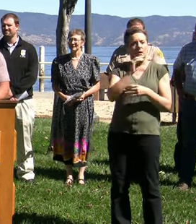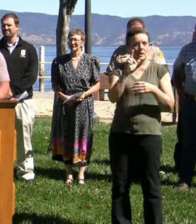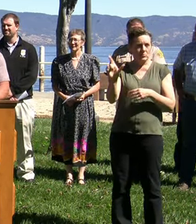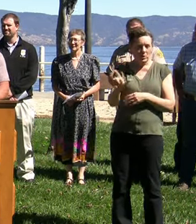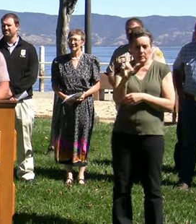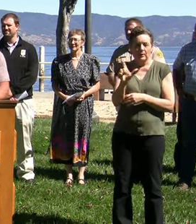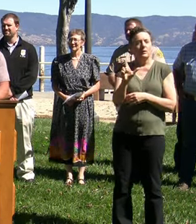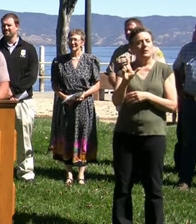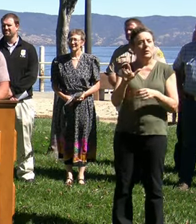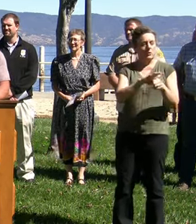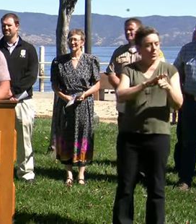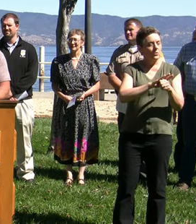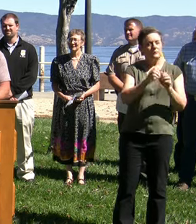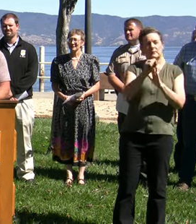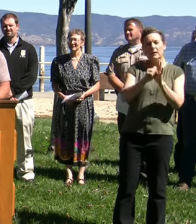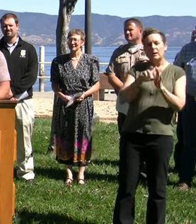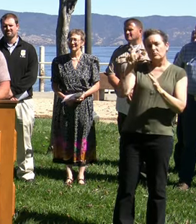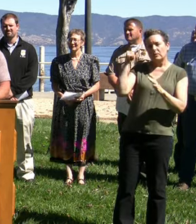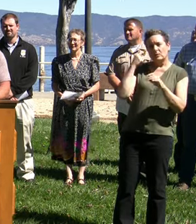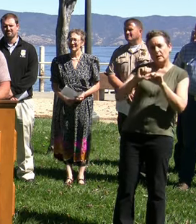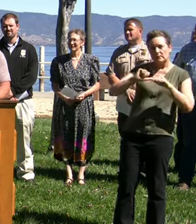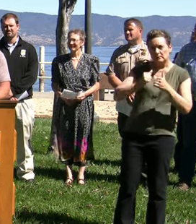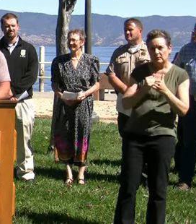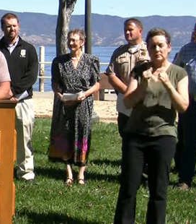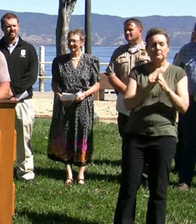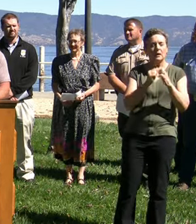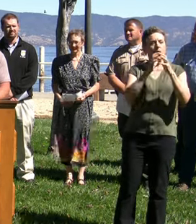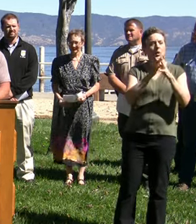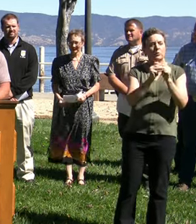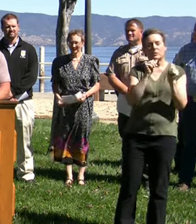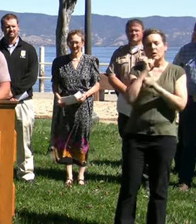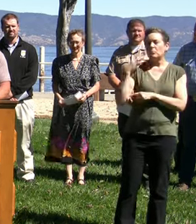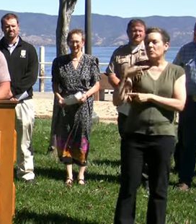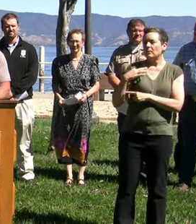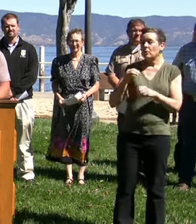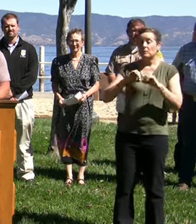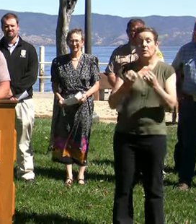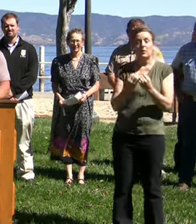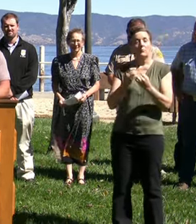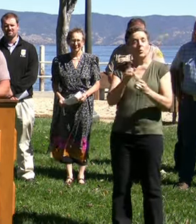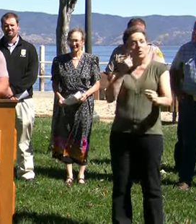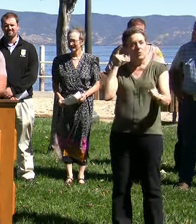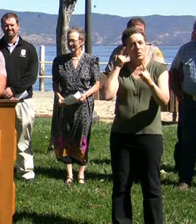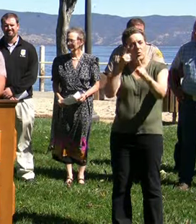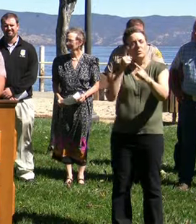local, state, and federal agencies were set up along with nonprofit organizations with the sole goal of helping